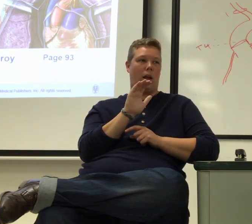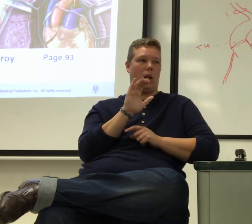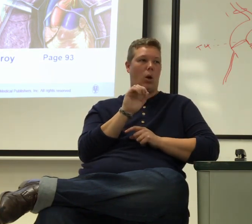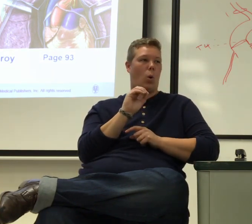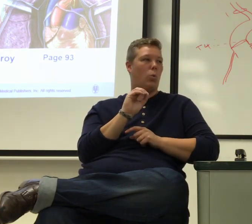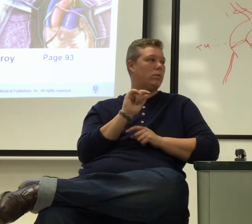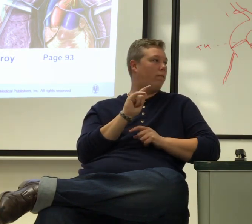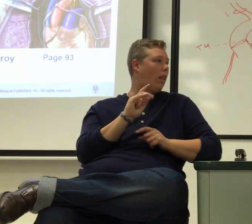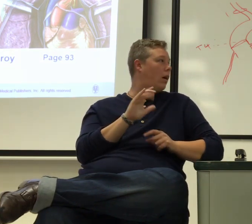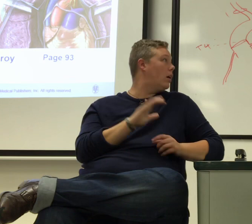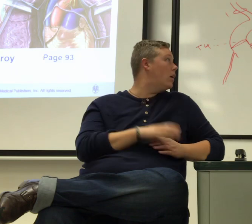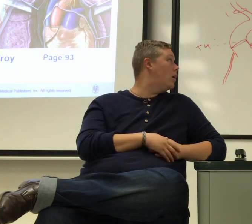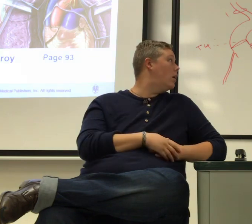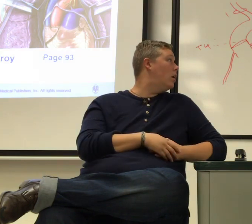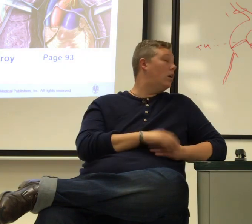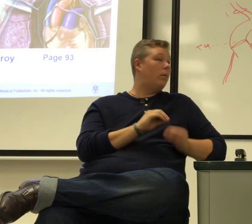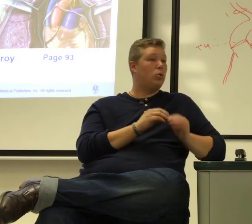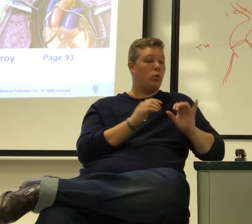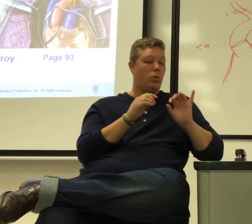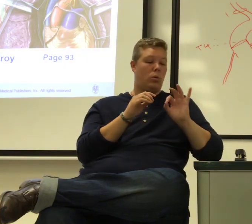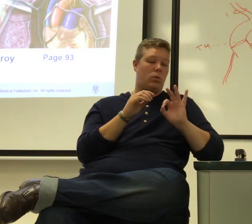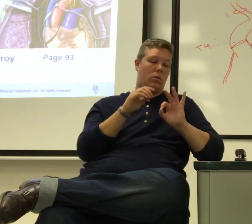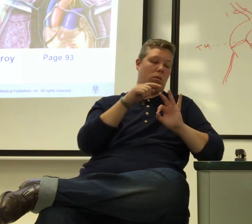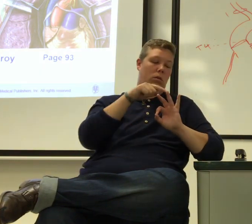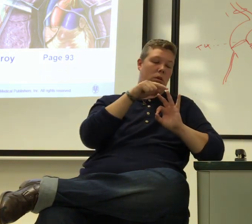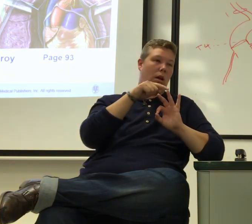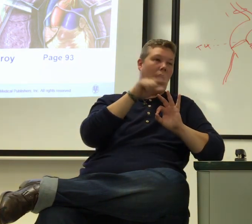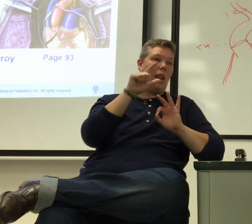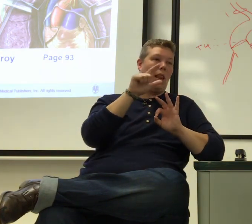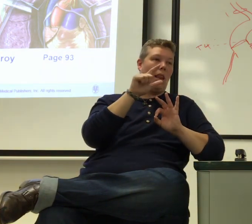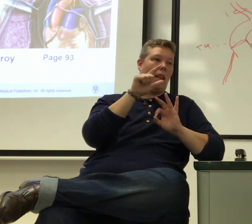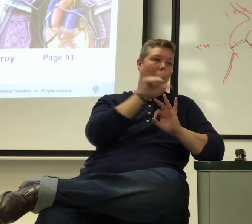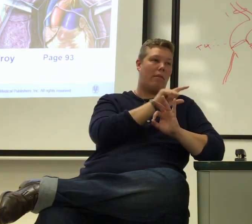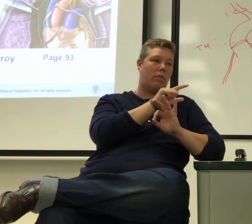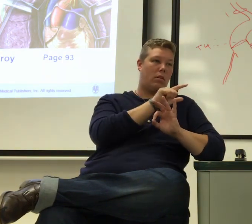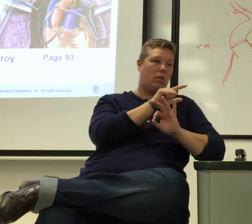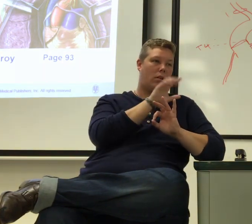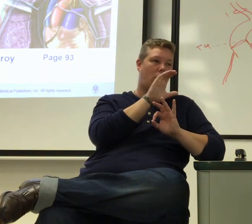2, left common carotid artery.